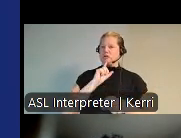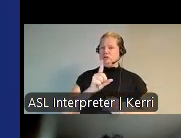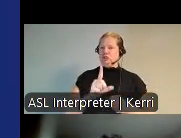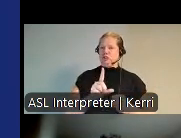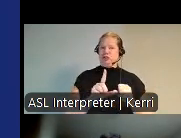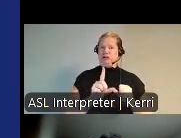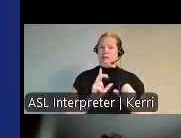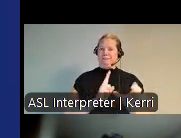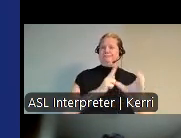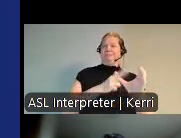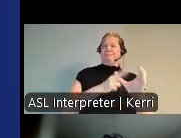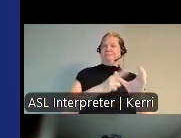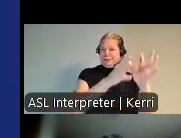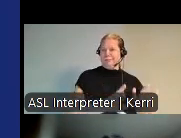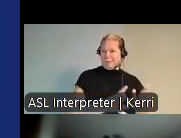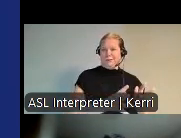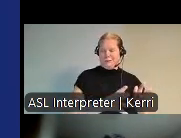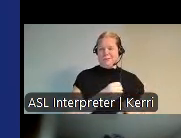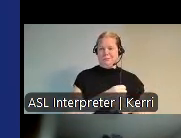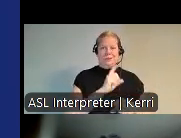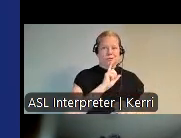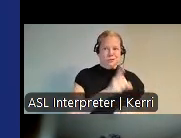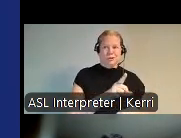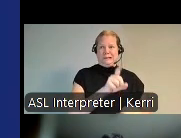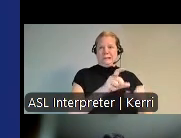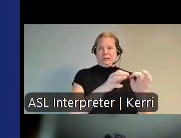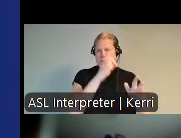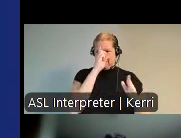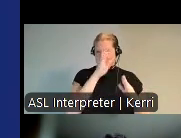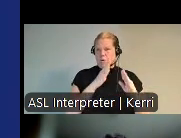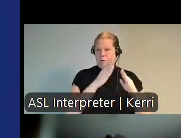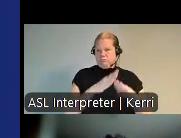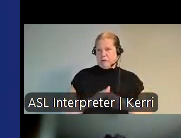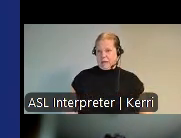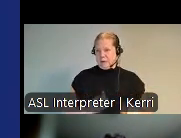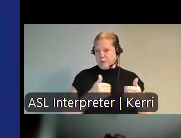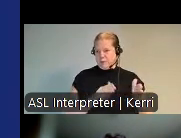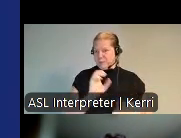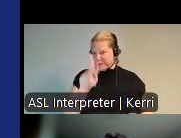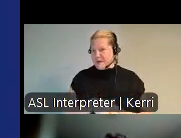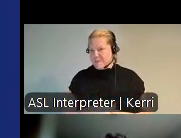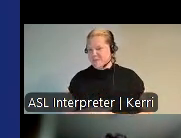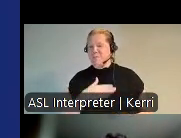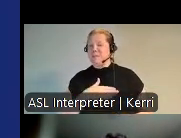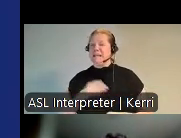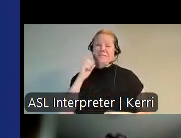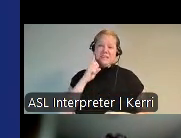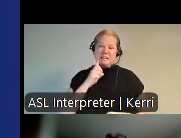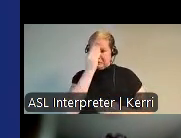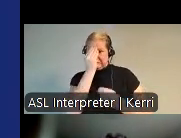Isabella Fuentes directly and let us know if you would like ASL interpretation in the breakout. That would be